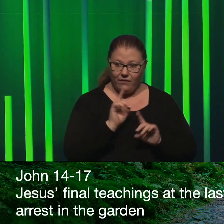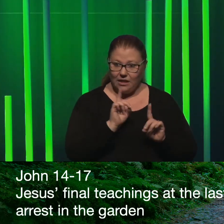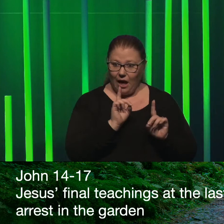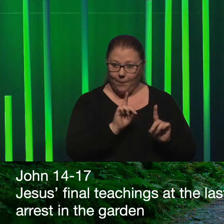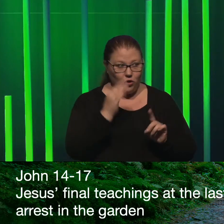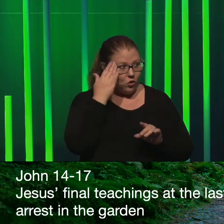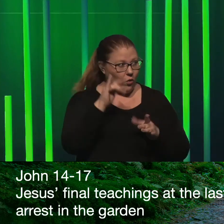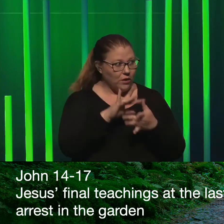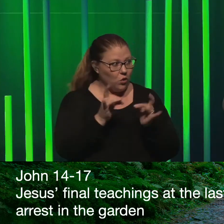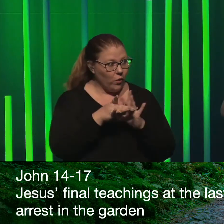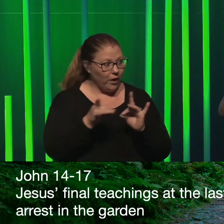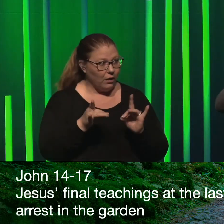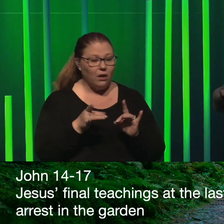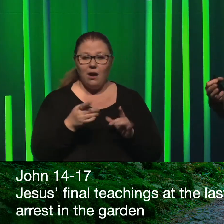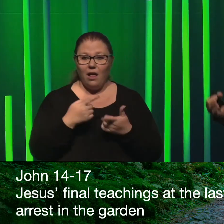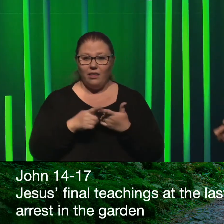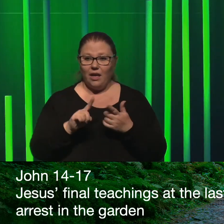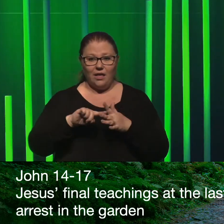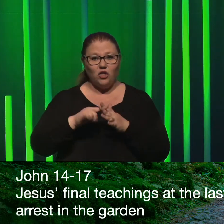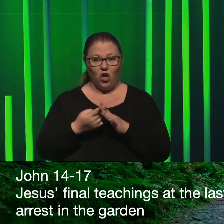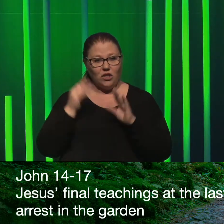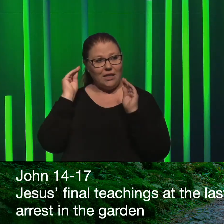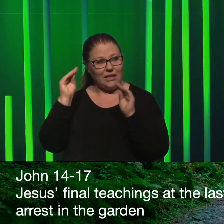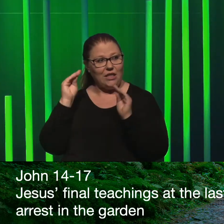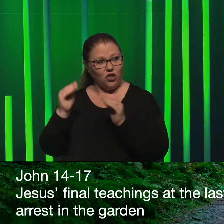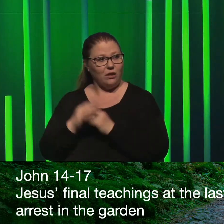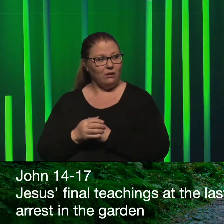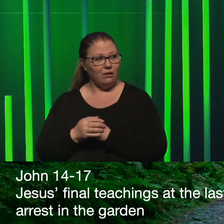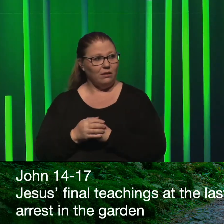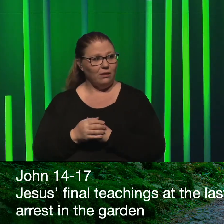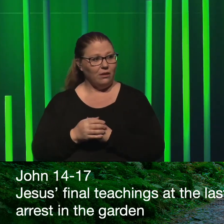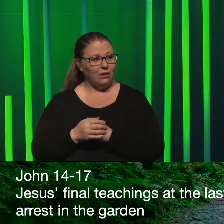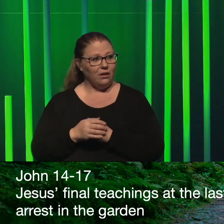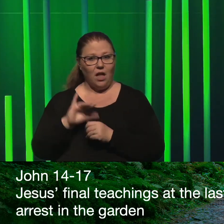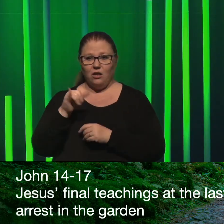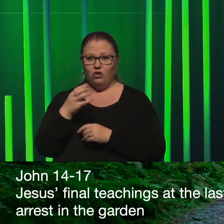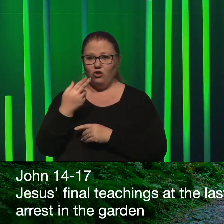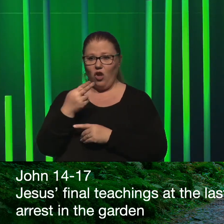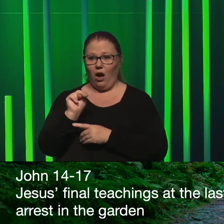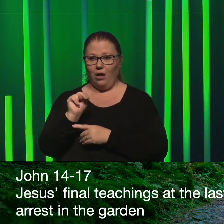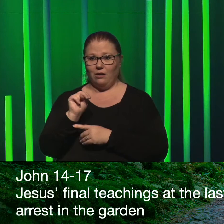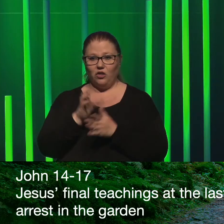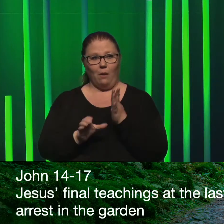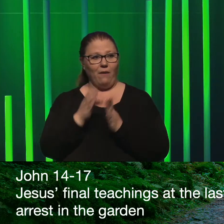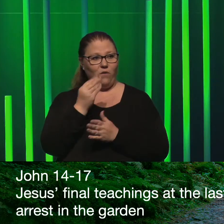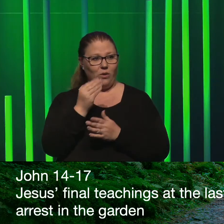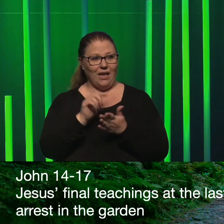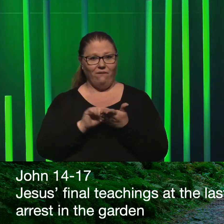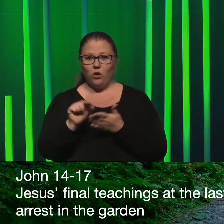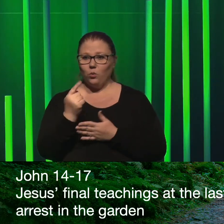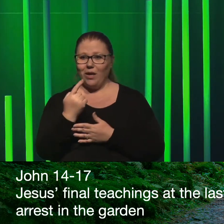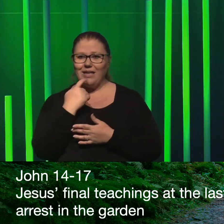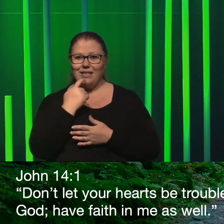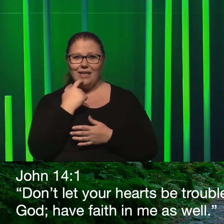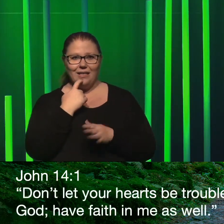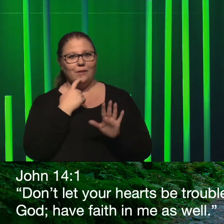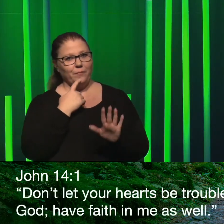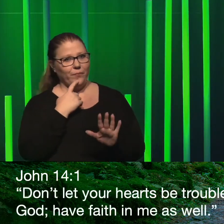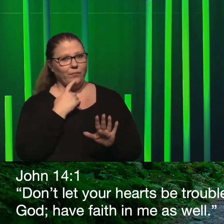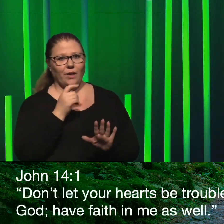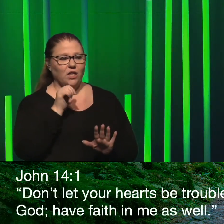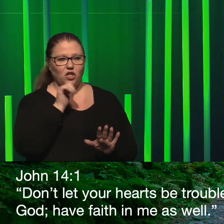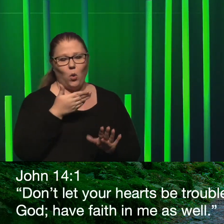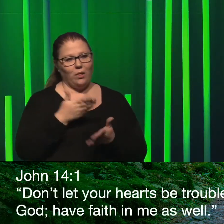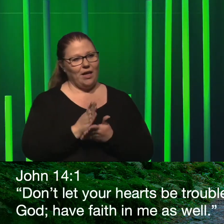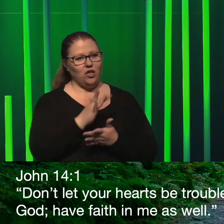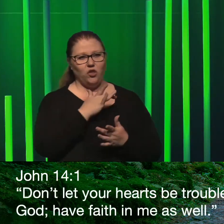that story. And then he starts in on his teaching. And here's what he says in John 14, verse 1. Wouldn't you know it? He starts with this. He says, don't let